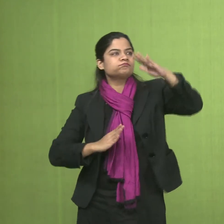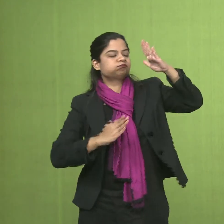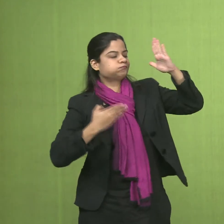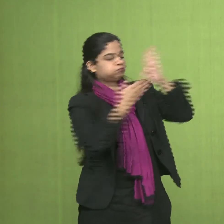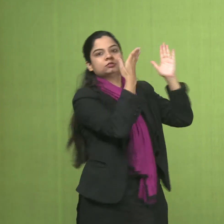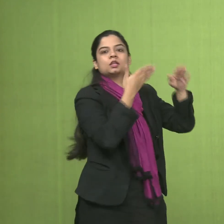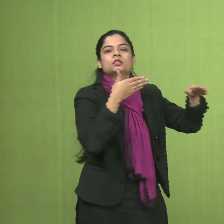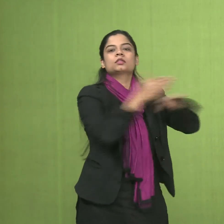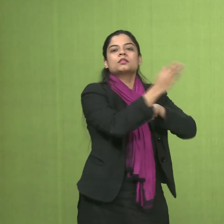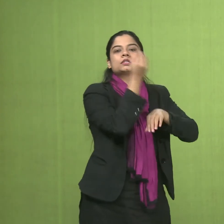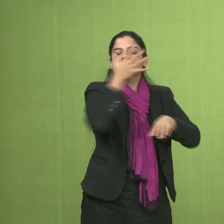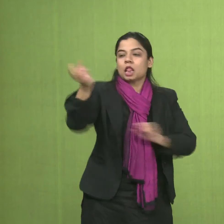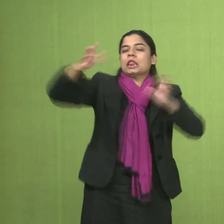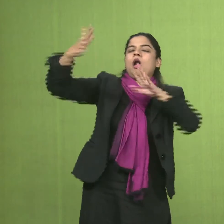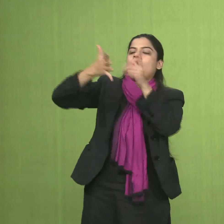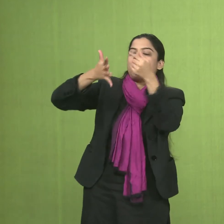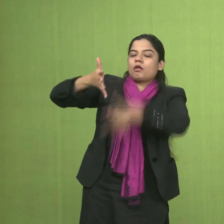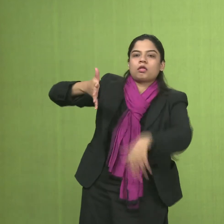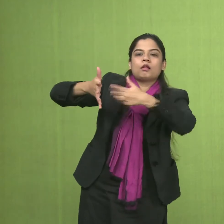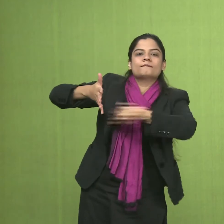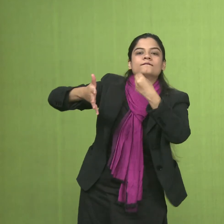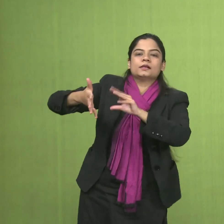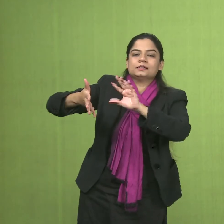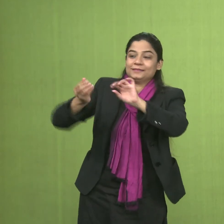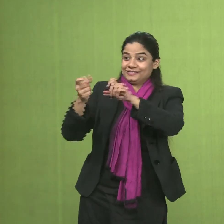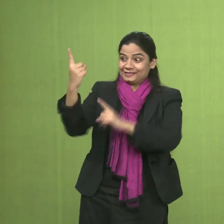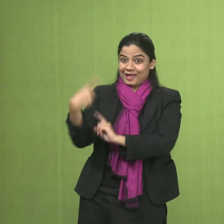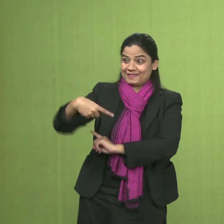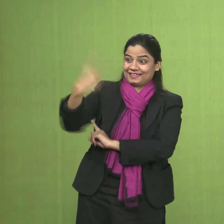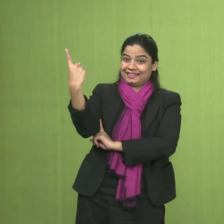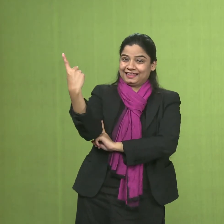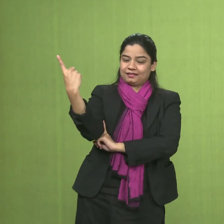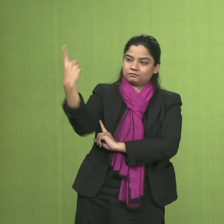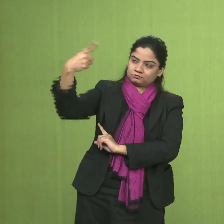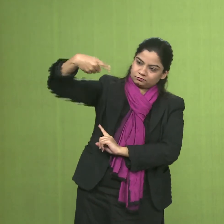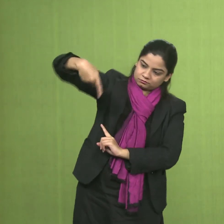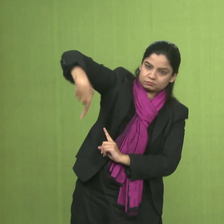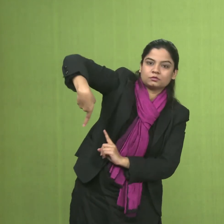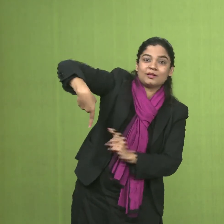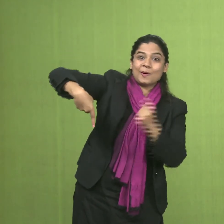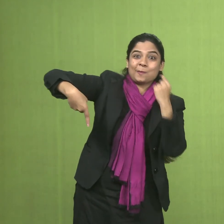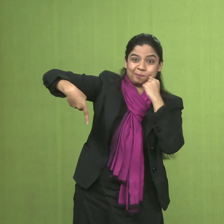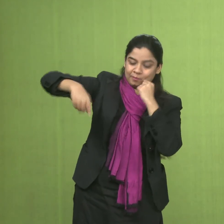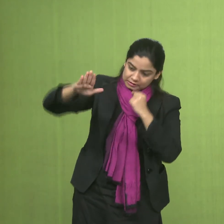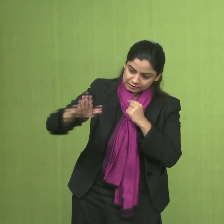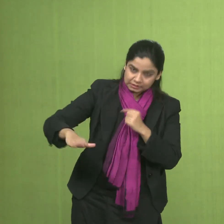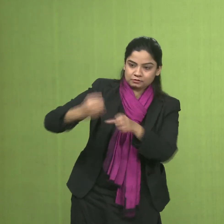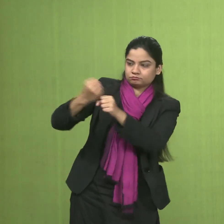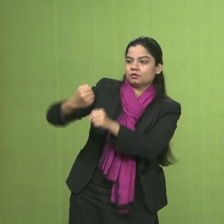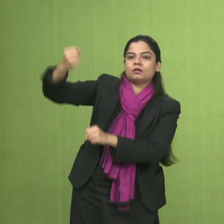you're touching it, you can get hurt and you can get a bleed. So if it is downwards, the pointy side